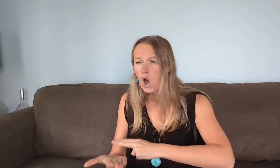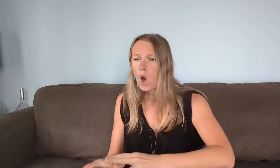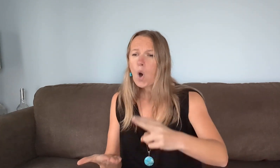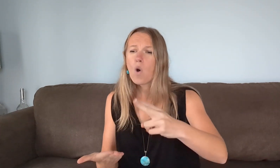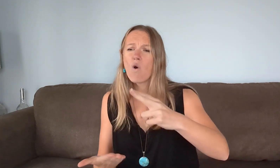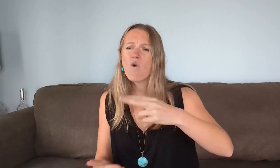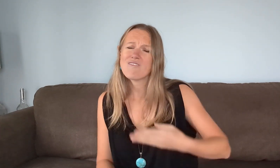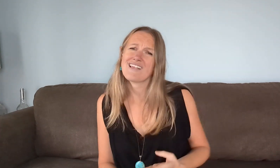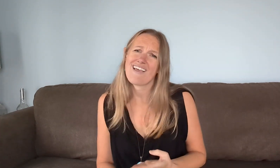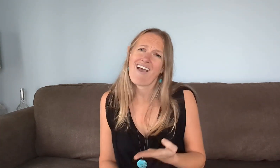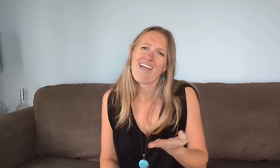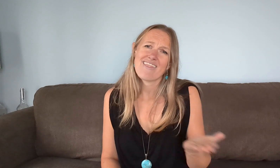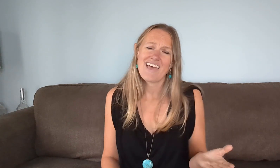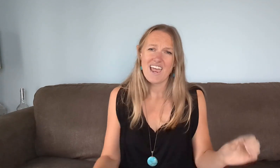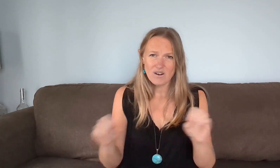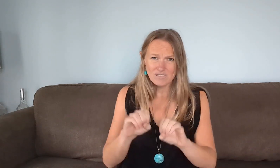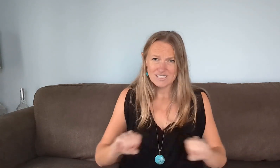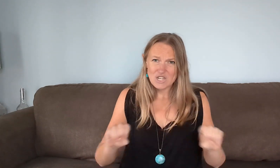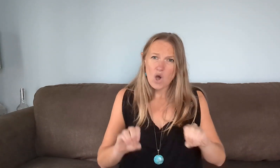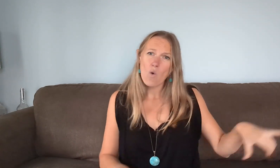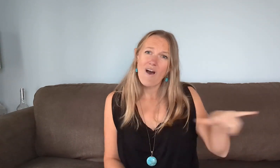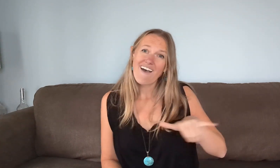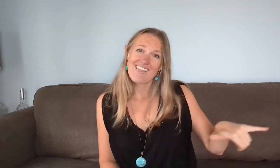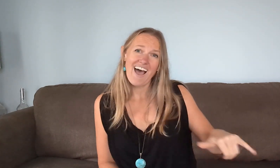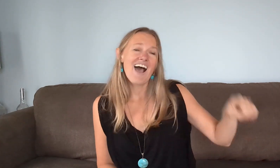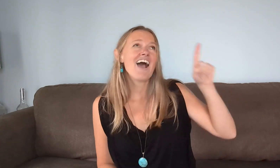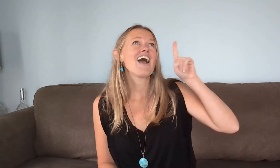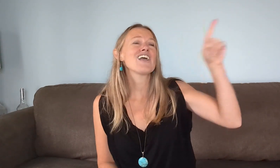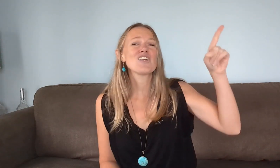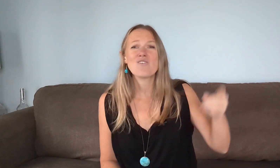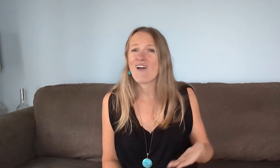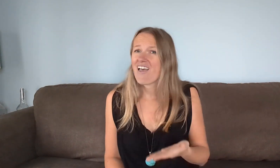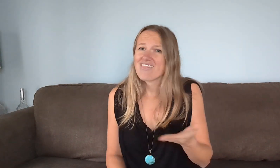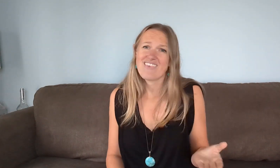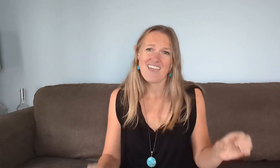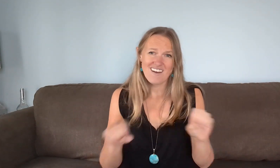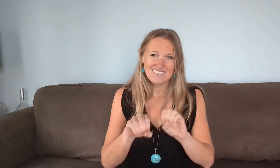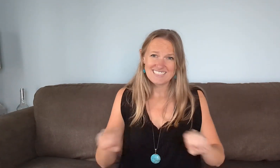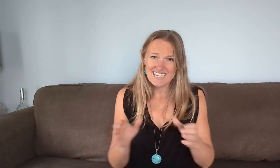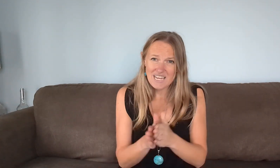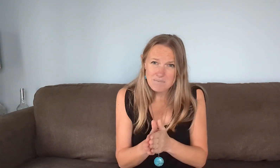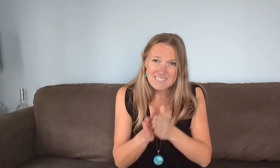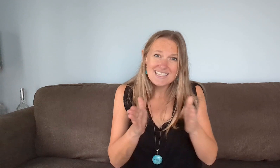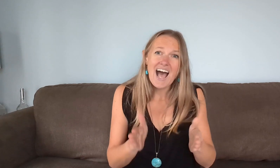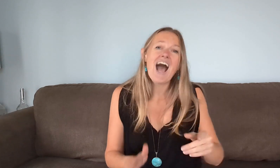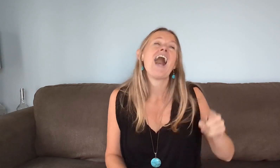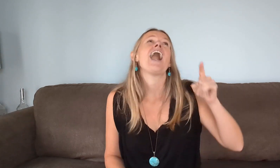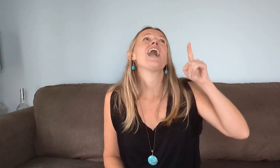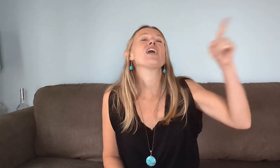shaken. Holy, there is no one like you. There is none beside